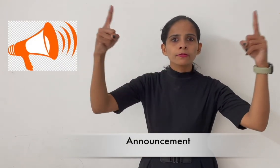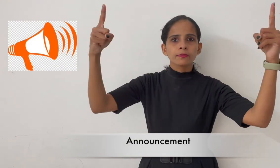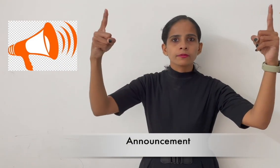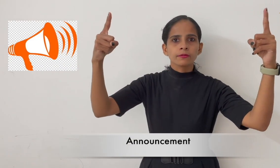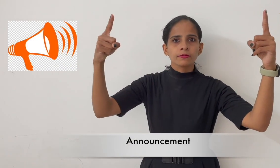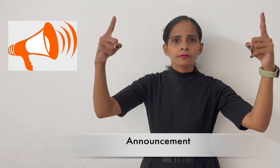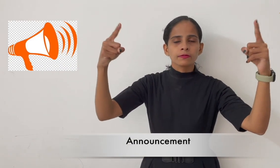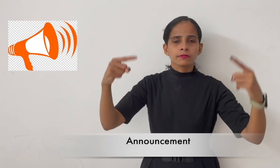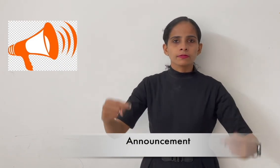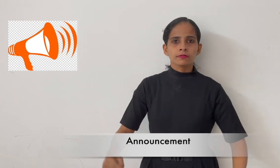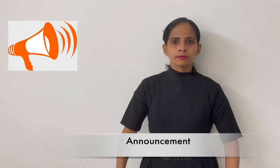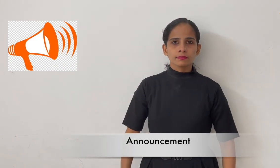Announcement.